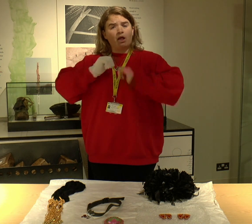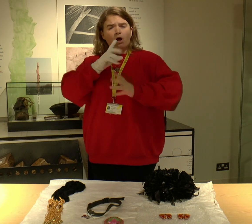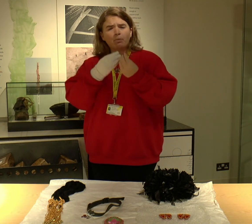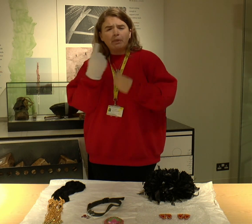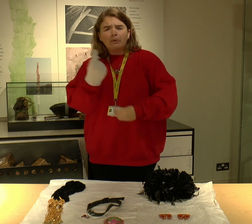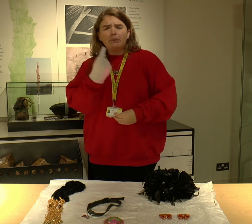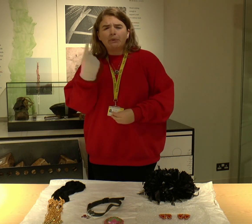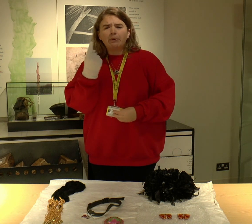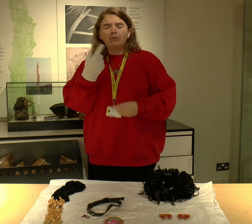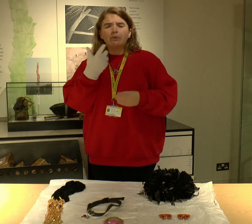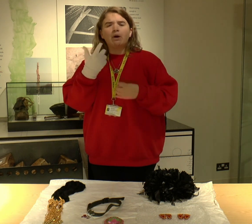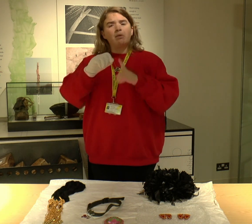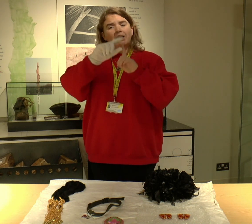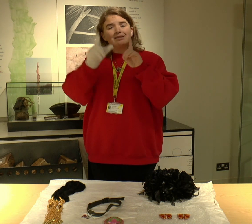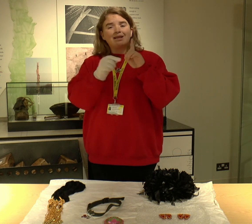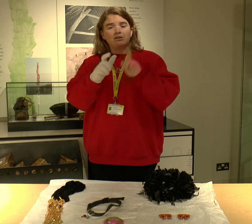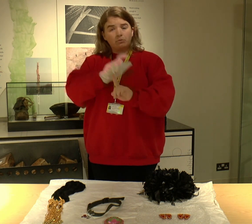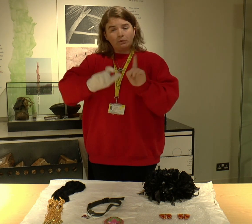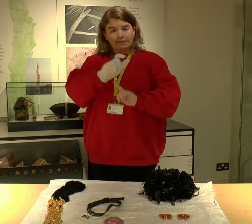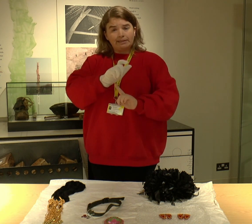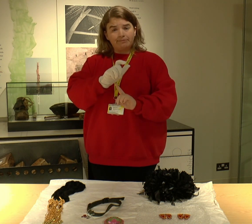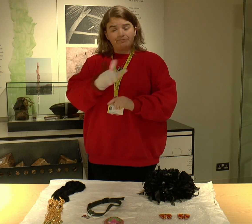This is popular through the Pakistani community.